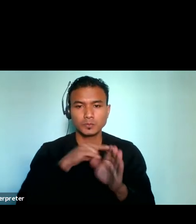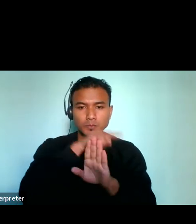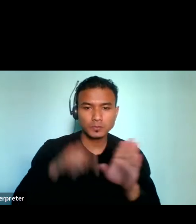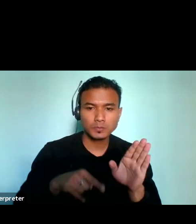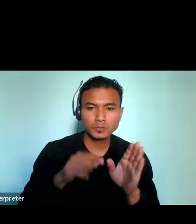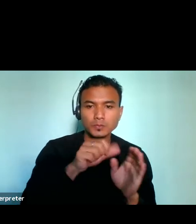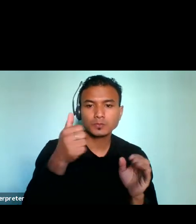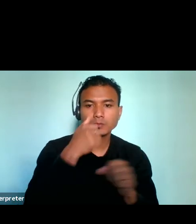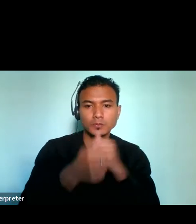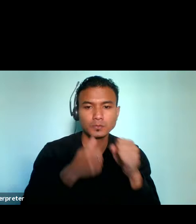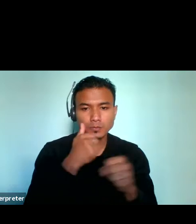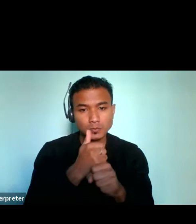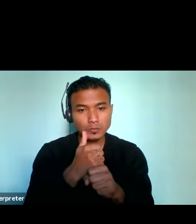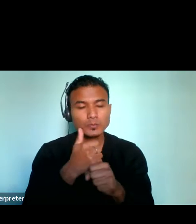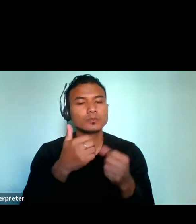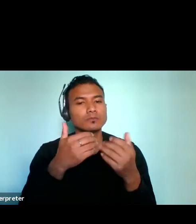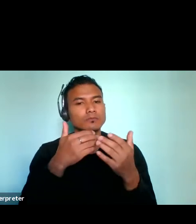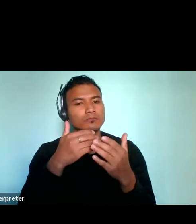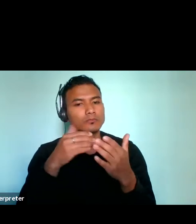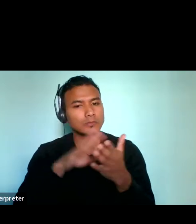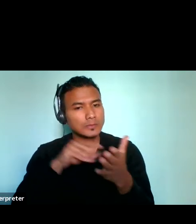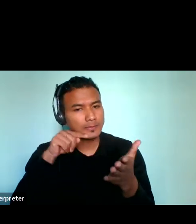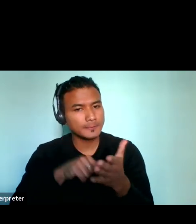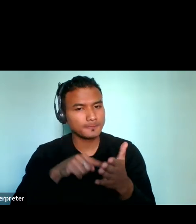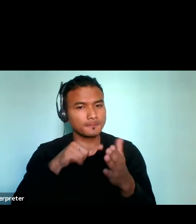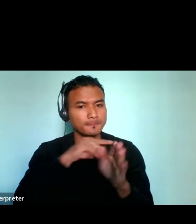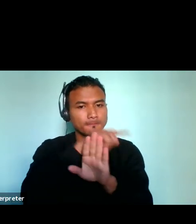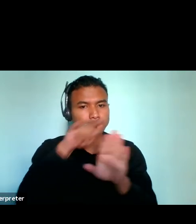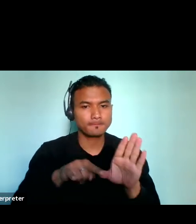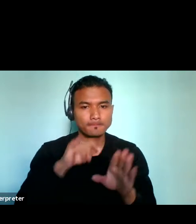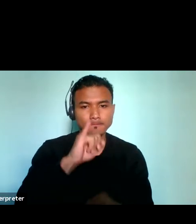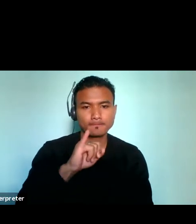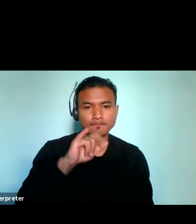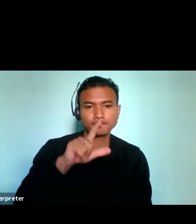year, and at the center of the strategy is the mission of ILC